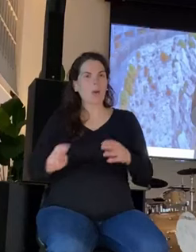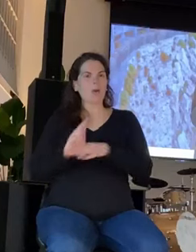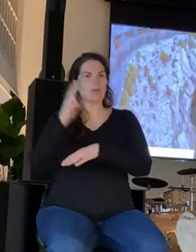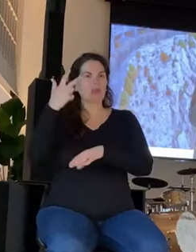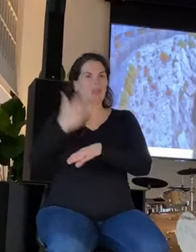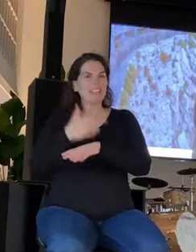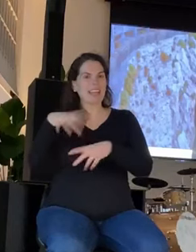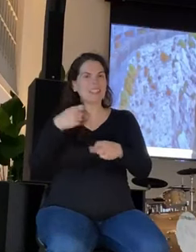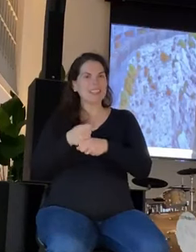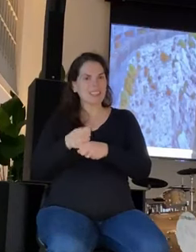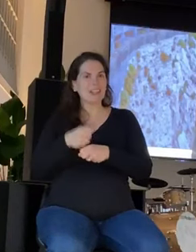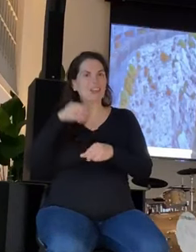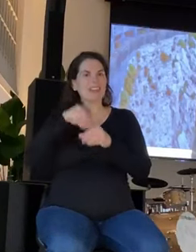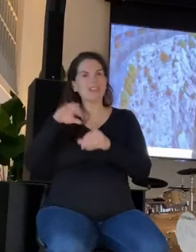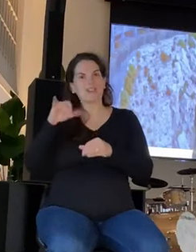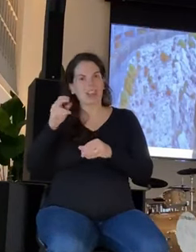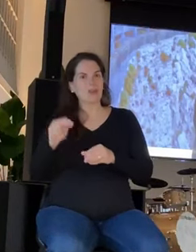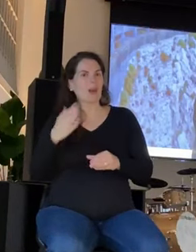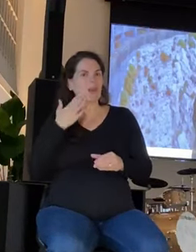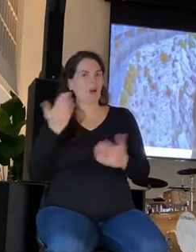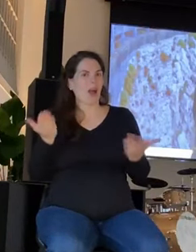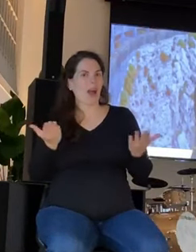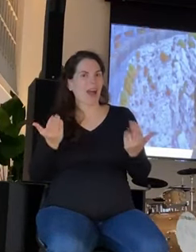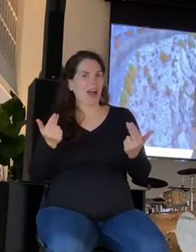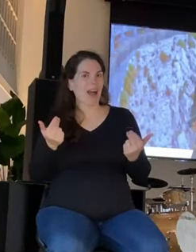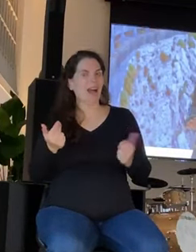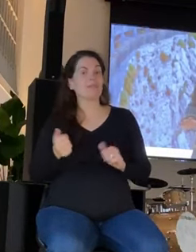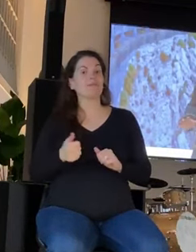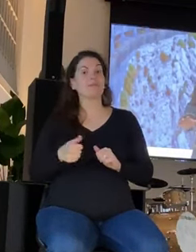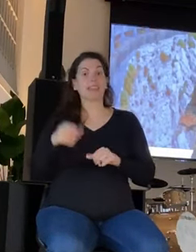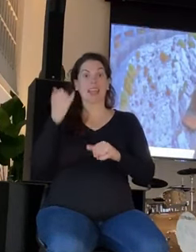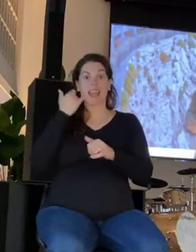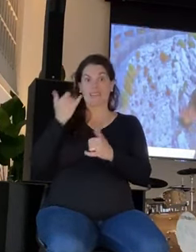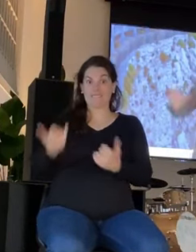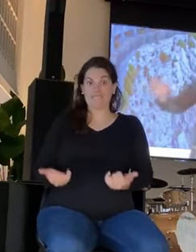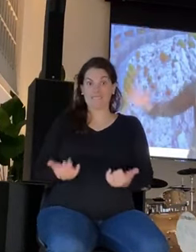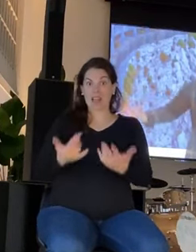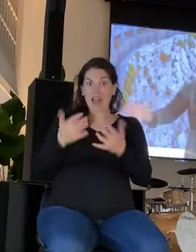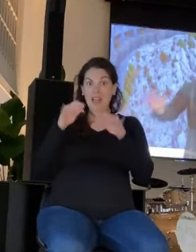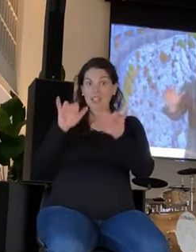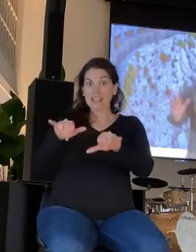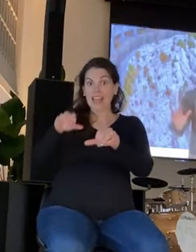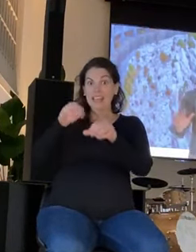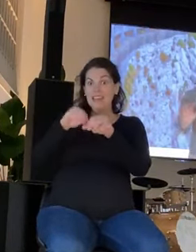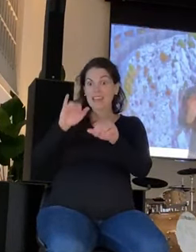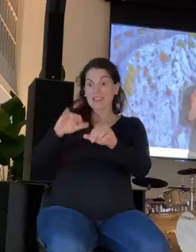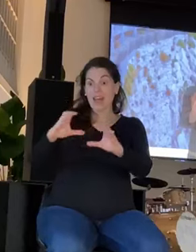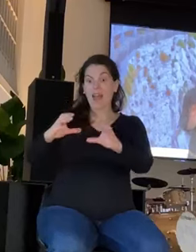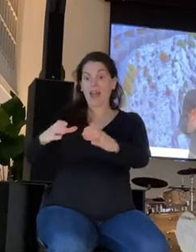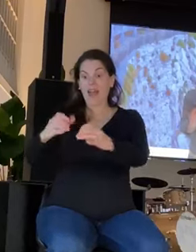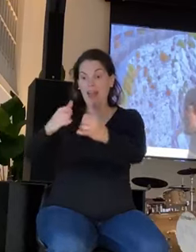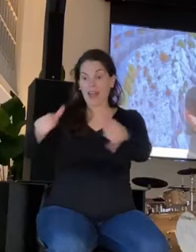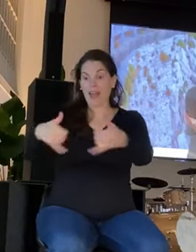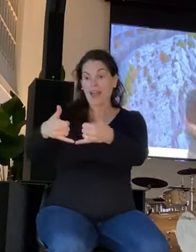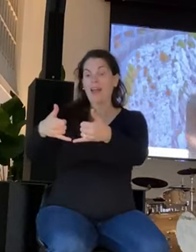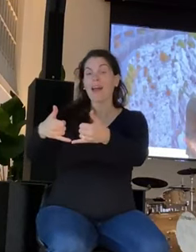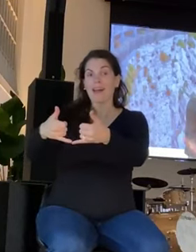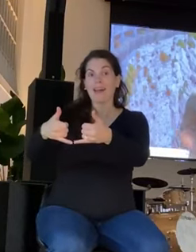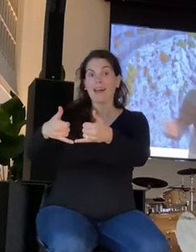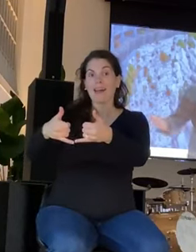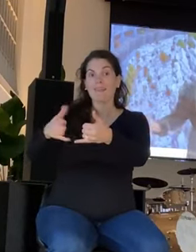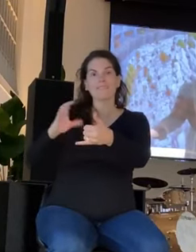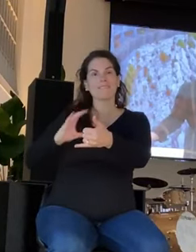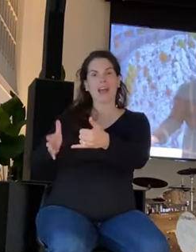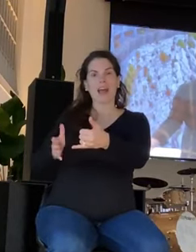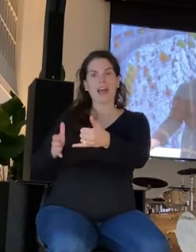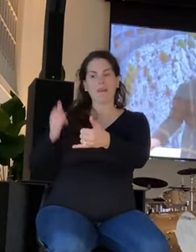right? As long as it stays in the fireplace, it's really great. But if it gets outside of the boundary of that fireplace or that